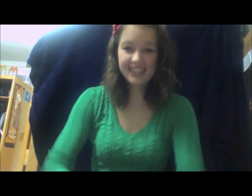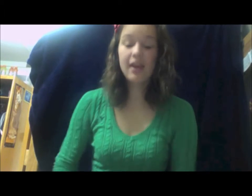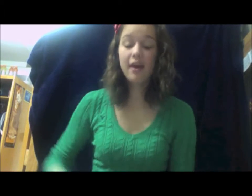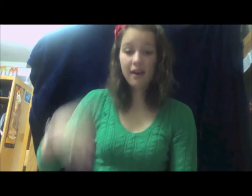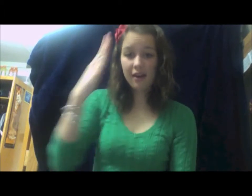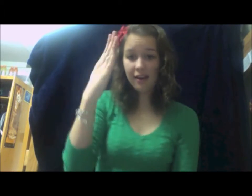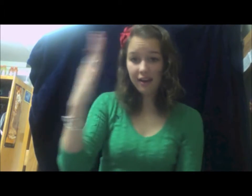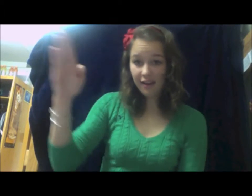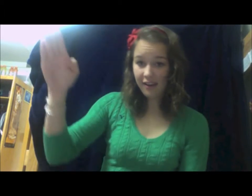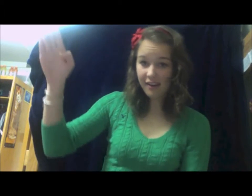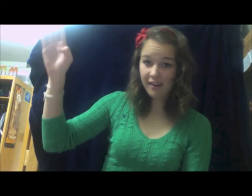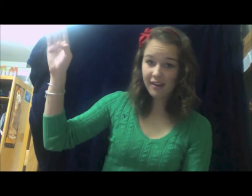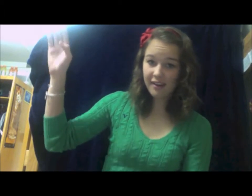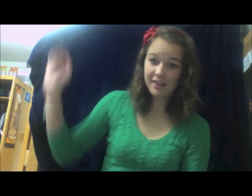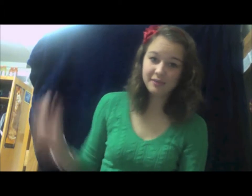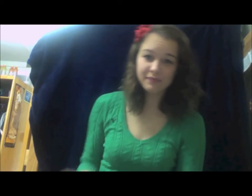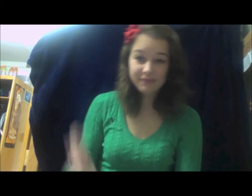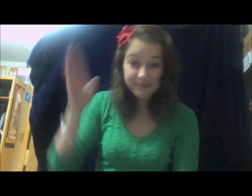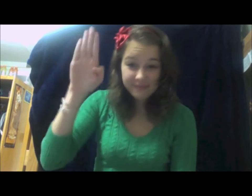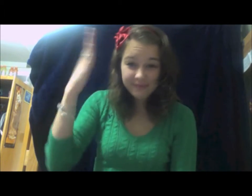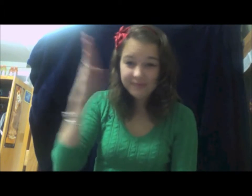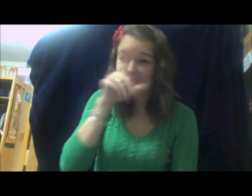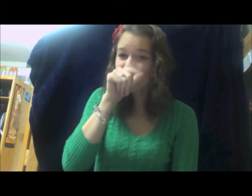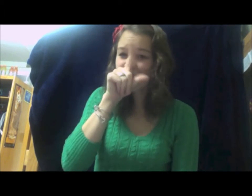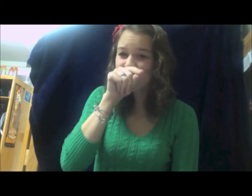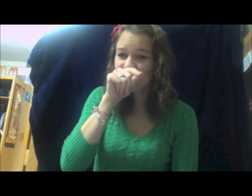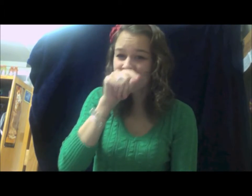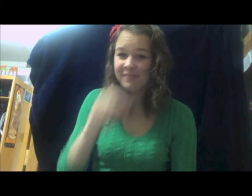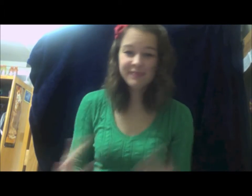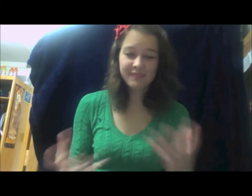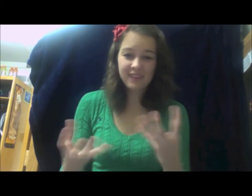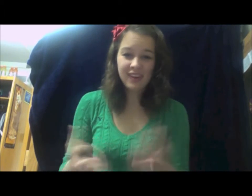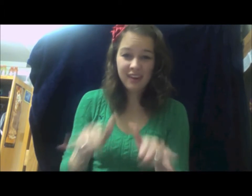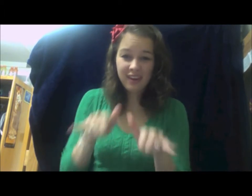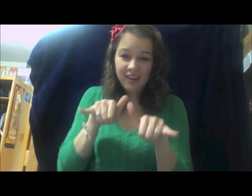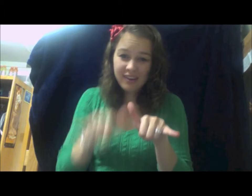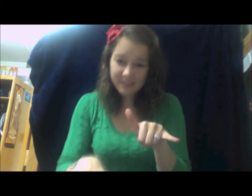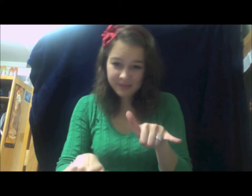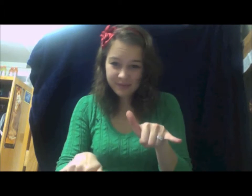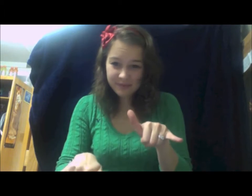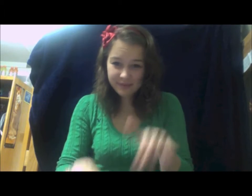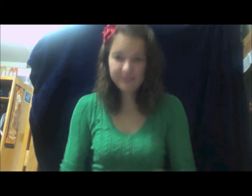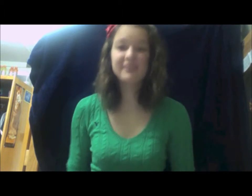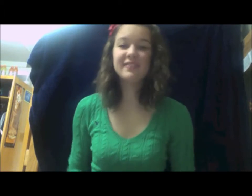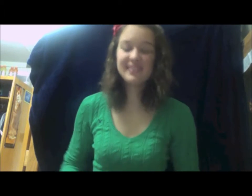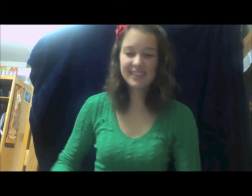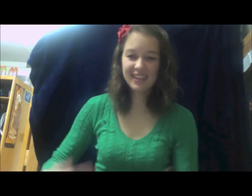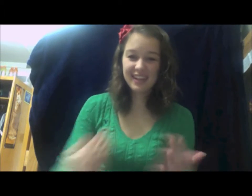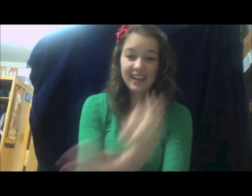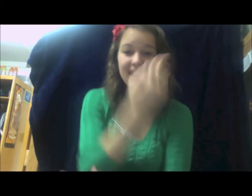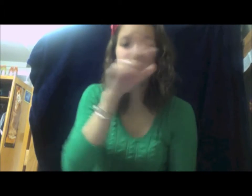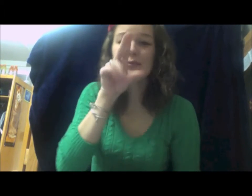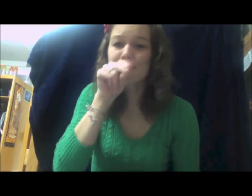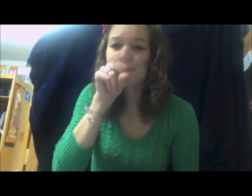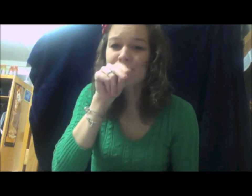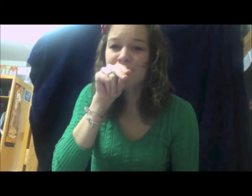Run away, it's a new bird. Here to stay, it's a new bird.